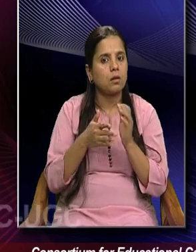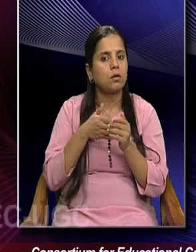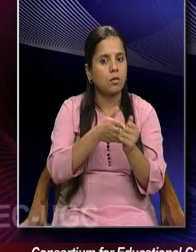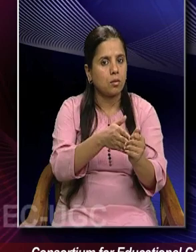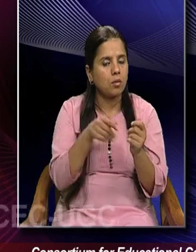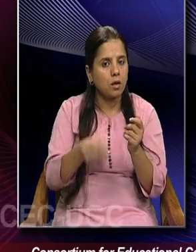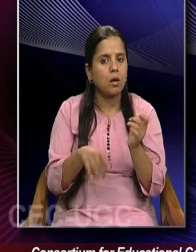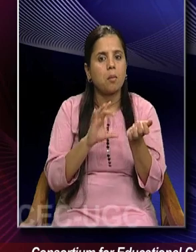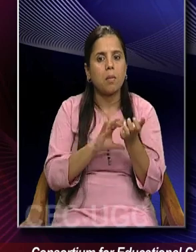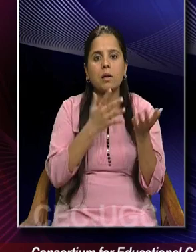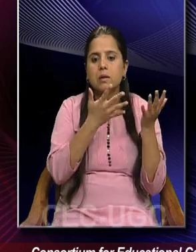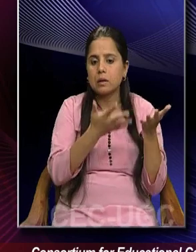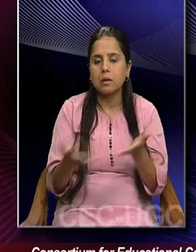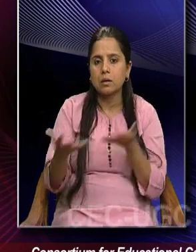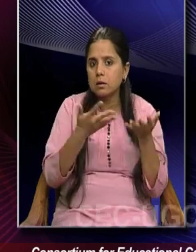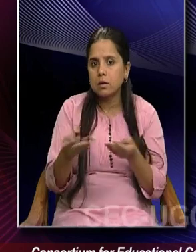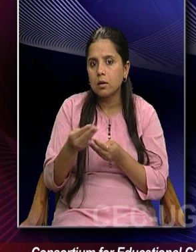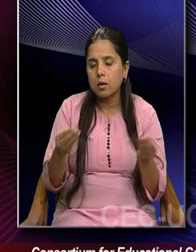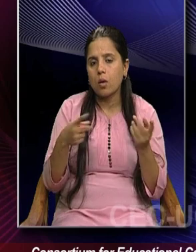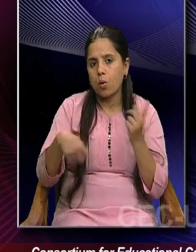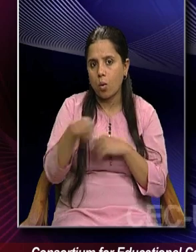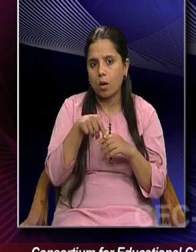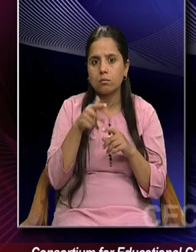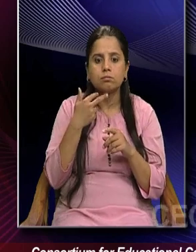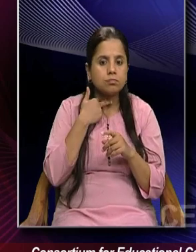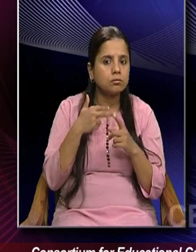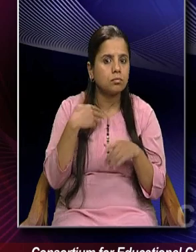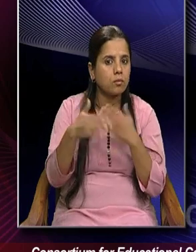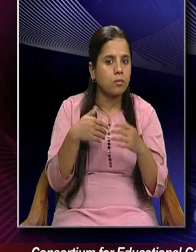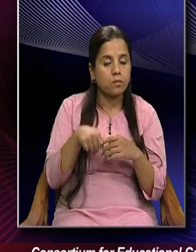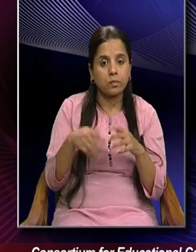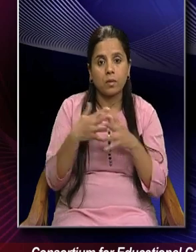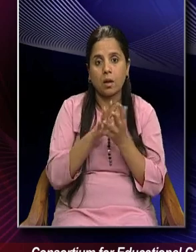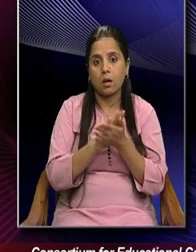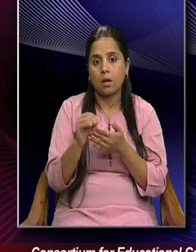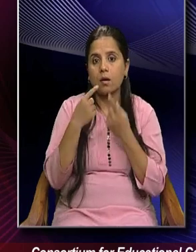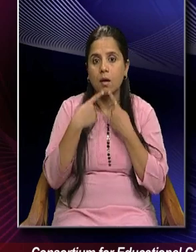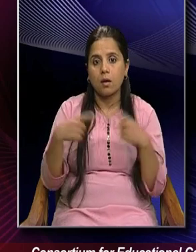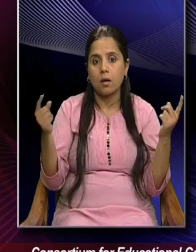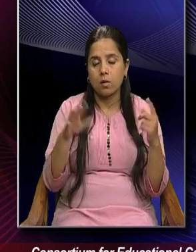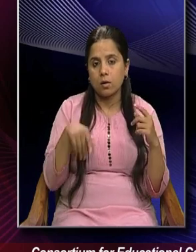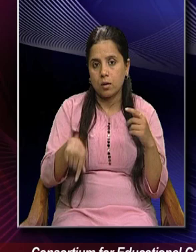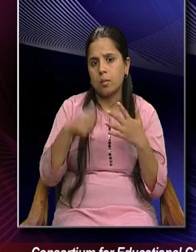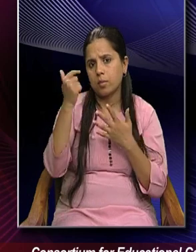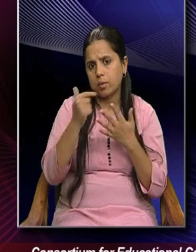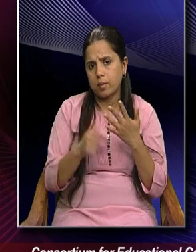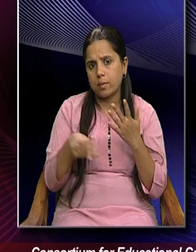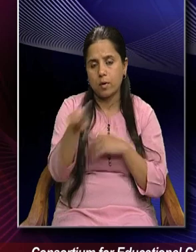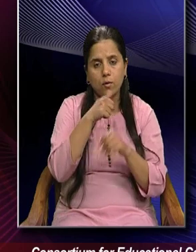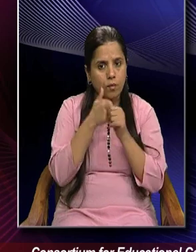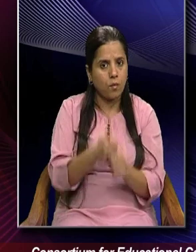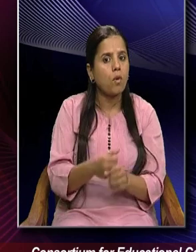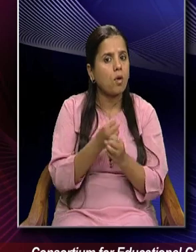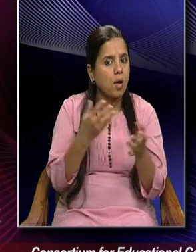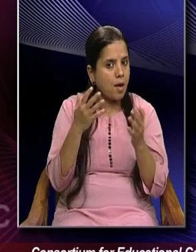medical supplies, and coordinating health interventions. WHO announced, our various parameters to be followed by various